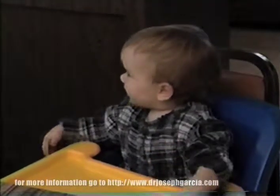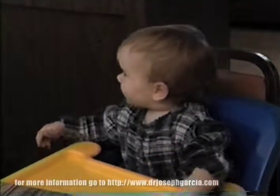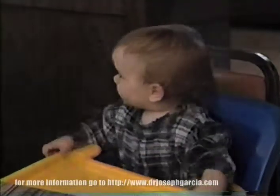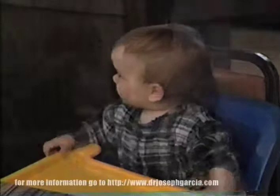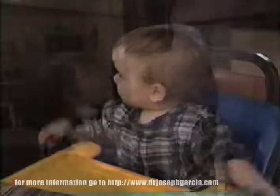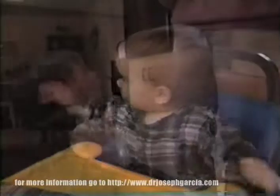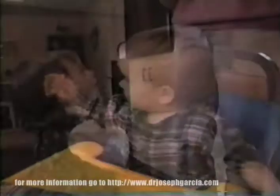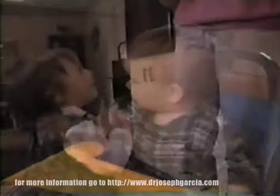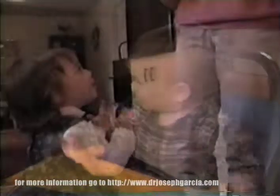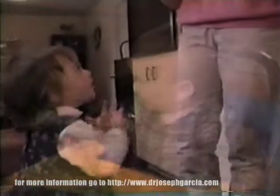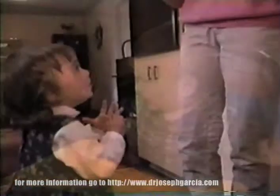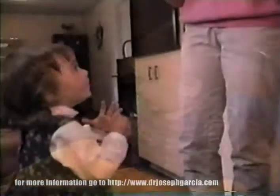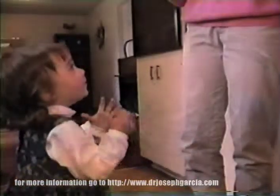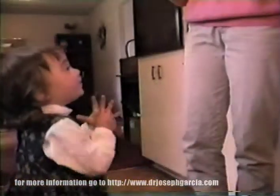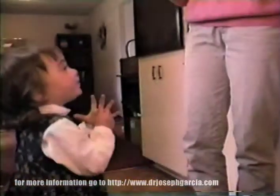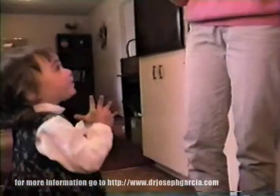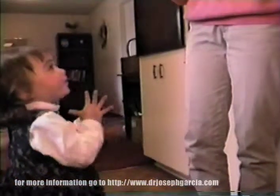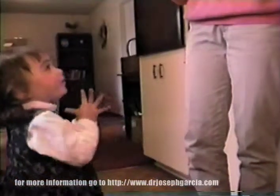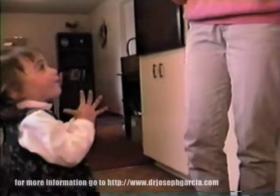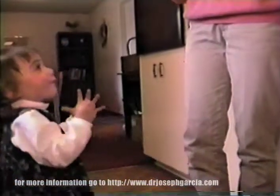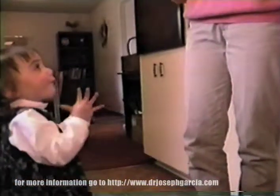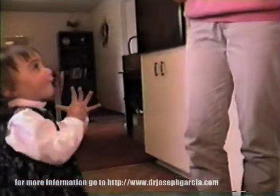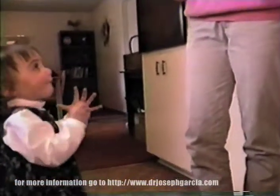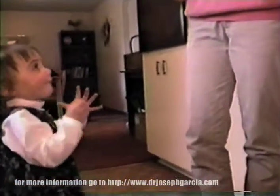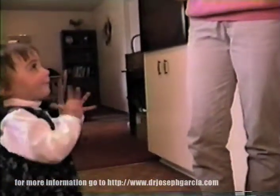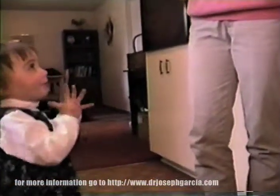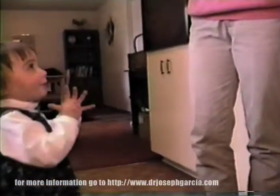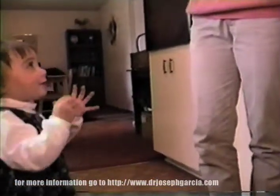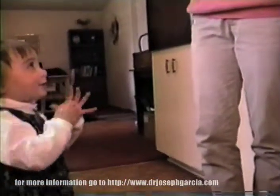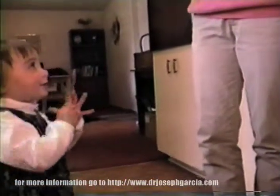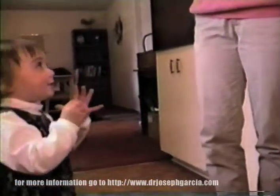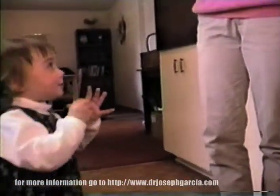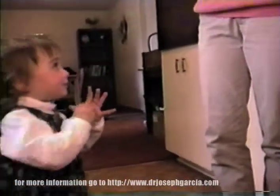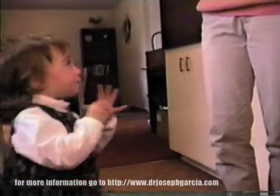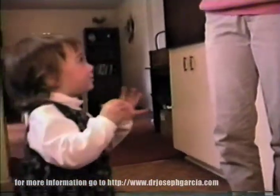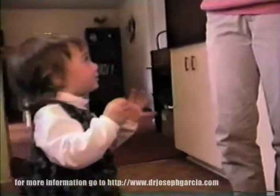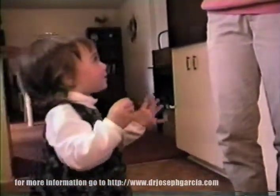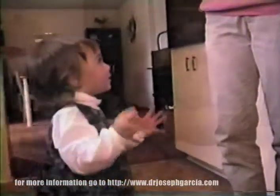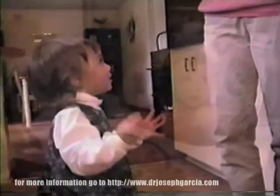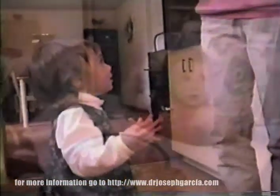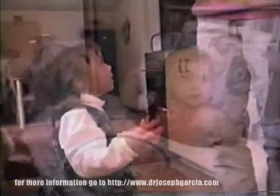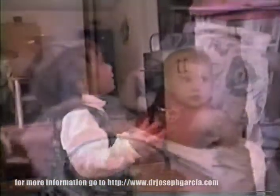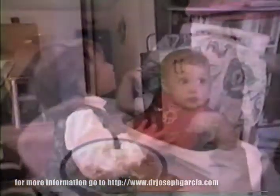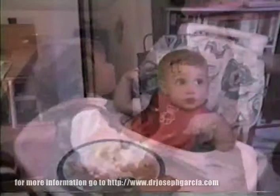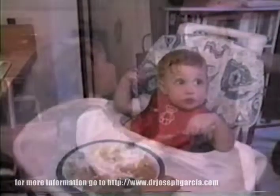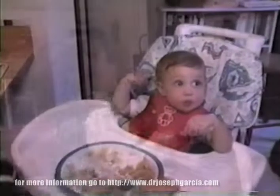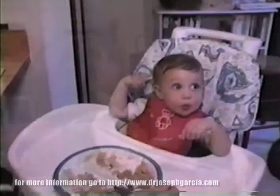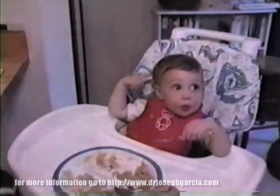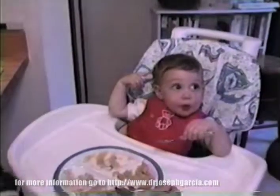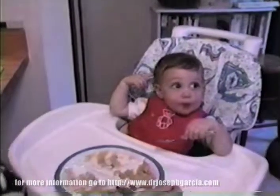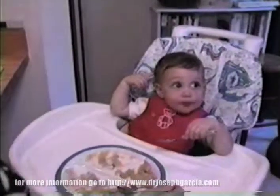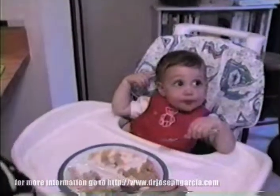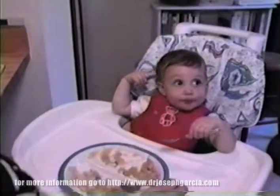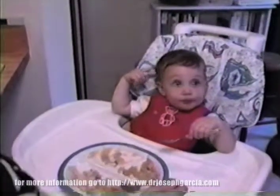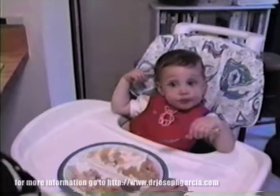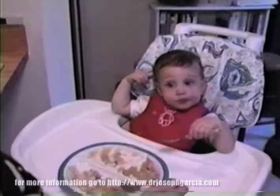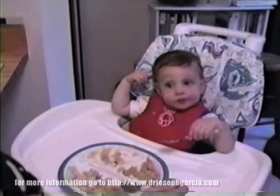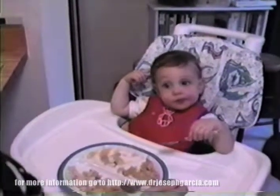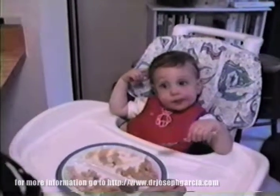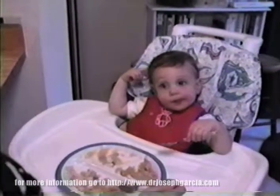Avoiding those tantrums, frustrations and terrible twos could be enough to convince even the most sceptical of British parents of the value